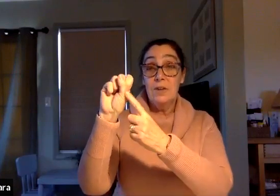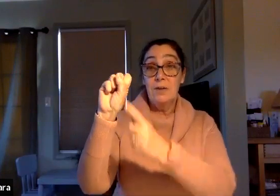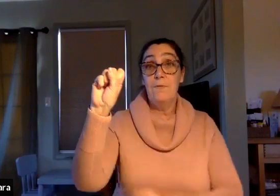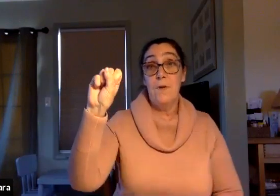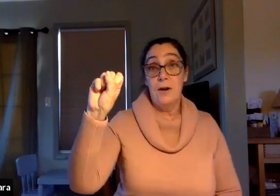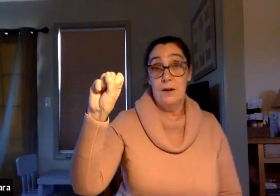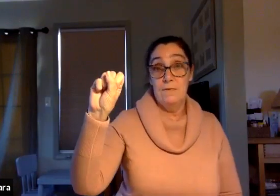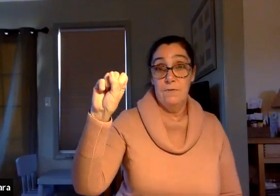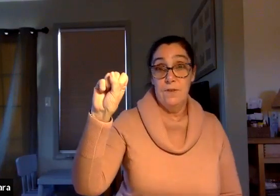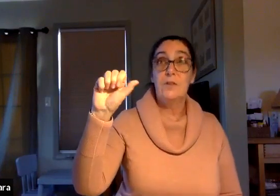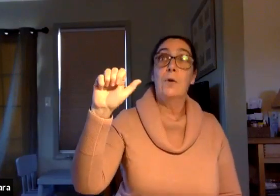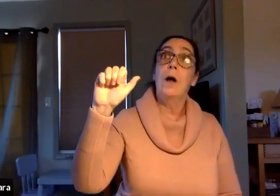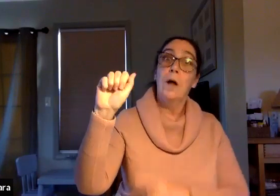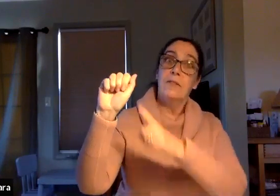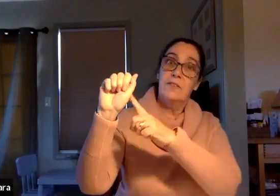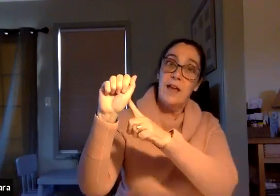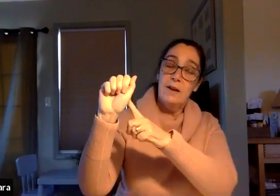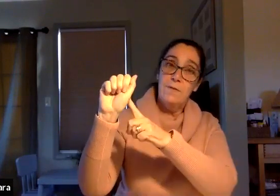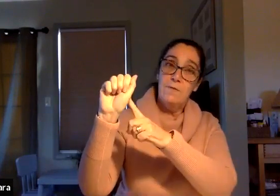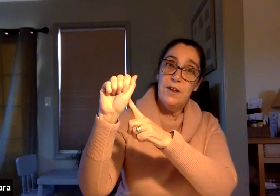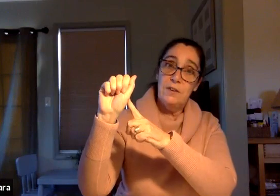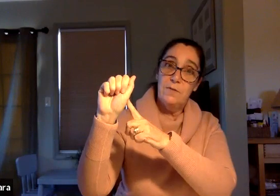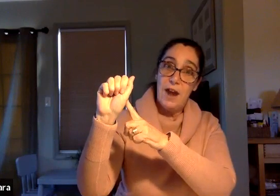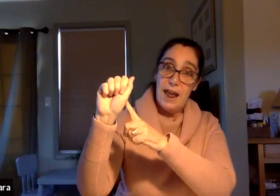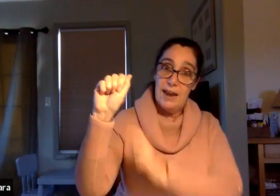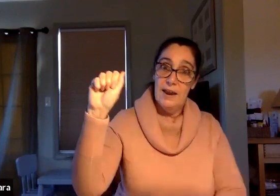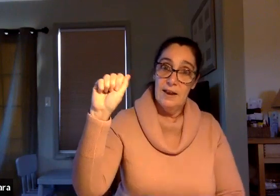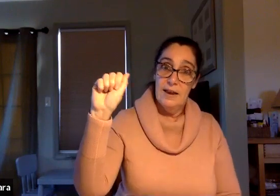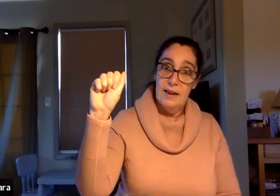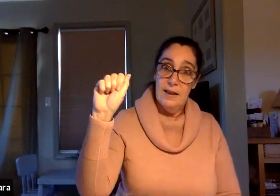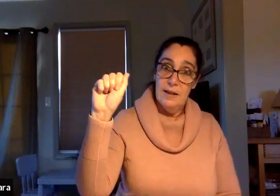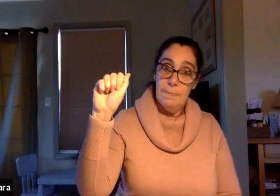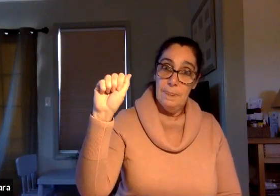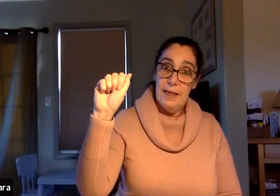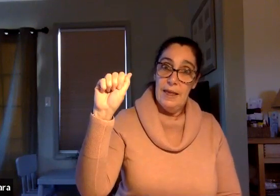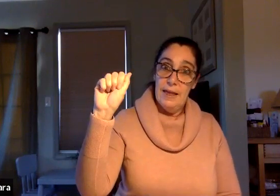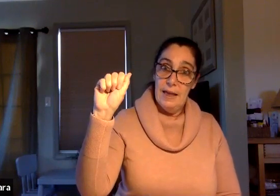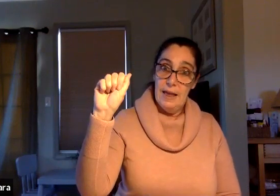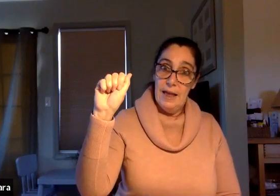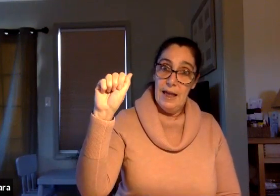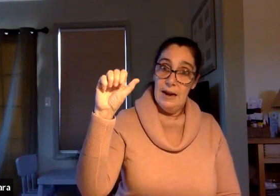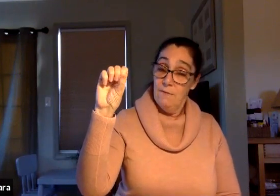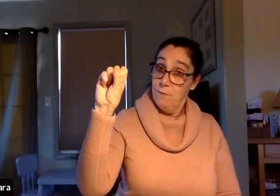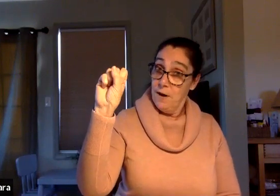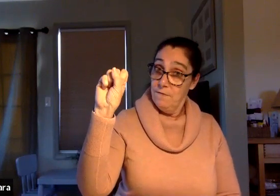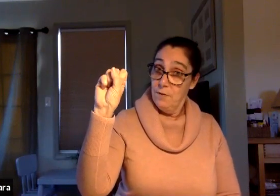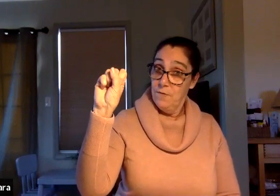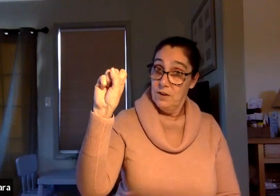in front of your fist. So along the side of your fist for A, and in front of your fist